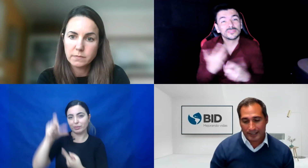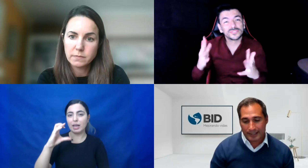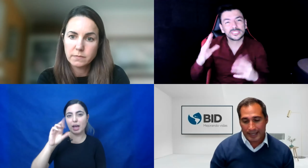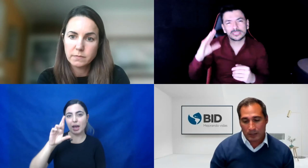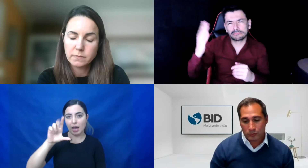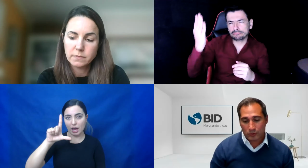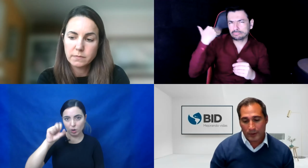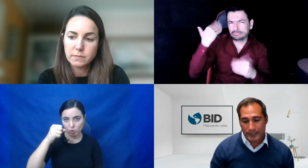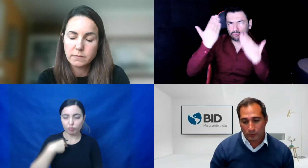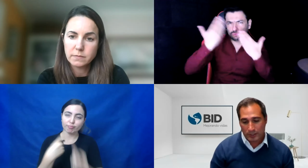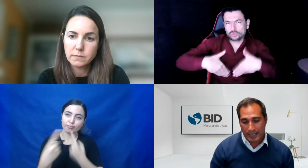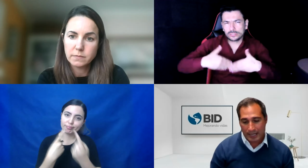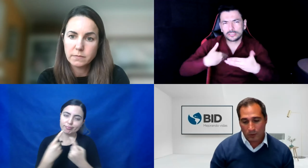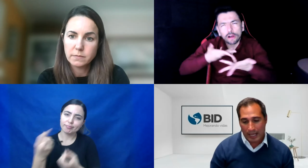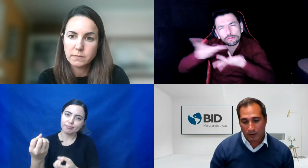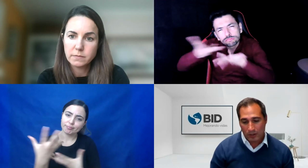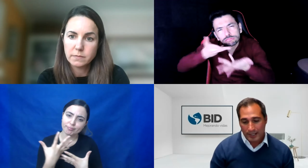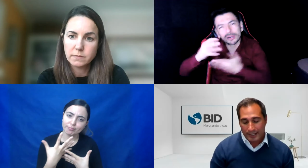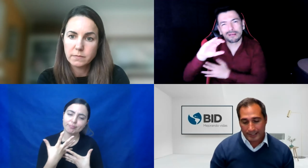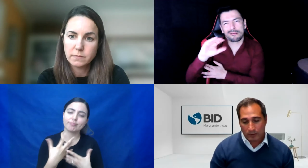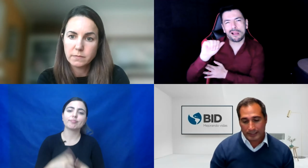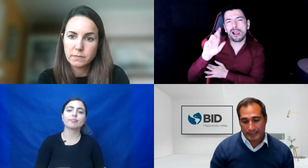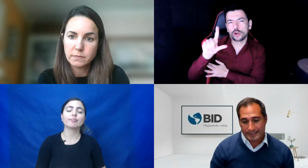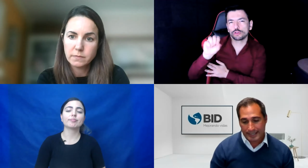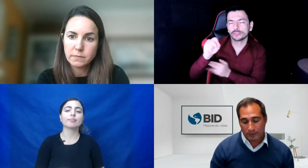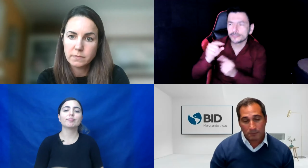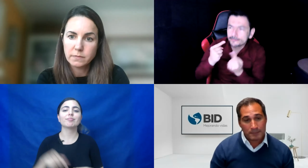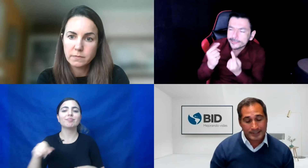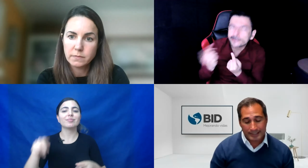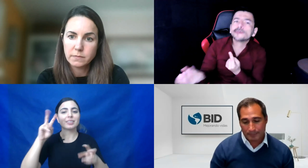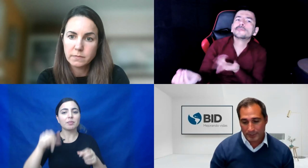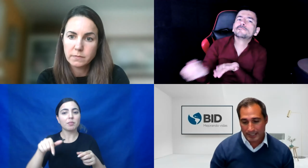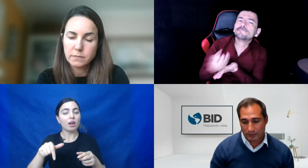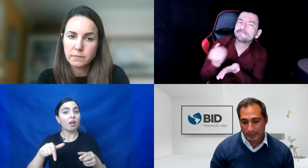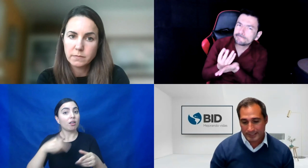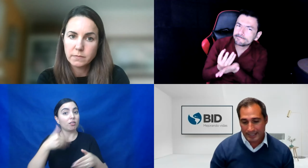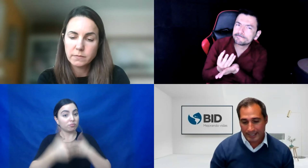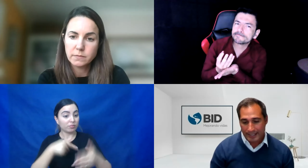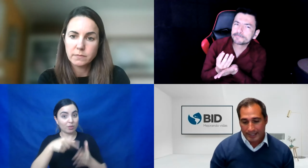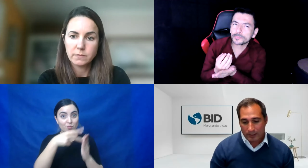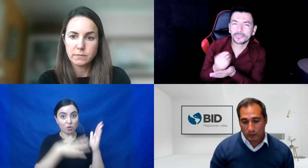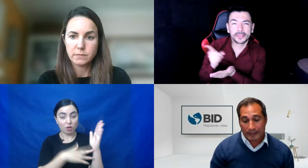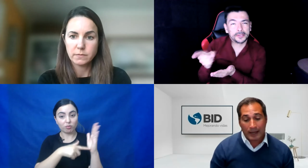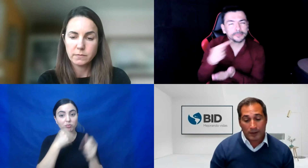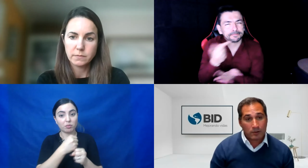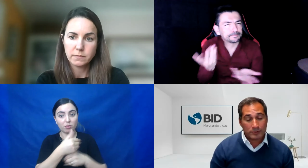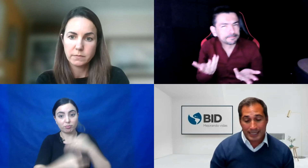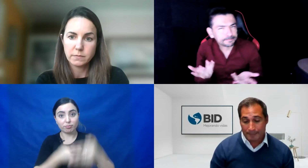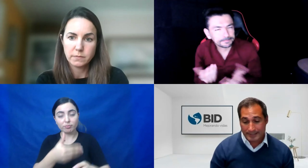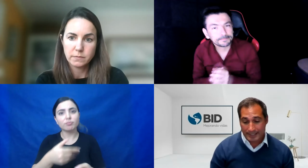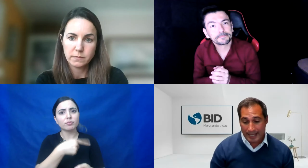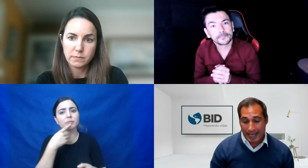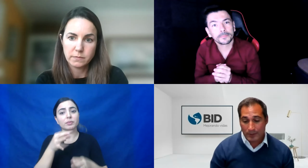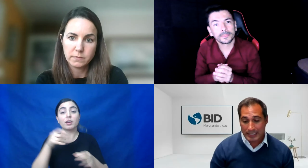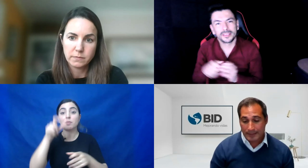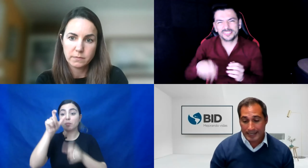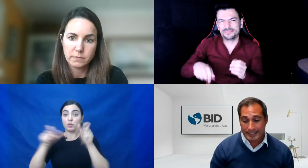to Carlos, he told me that with some of the studies that they're undertaking related to this